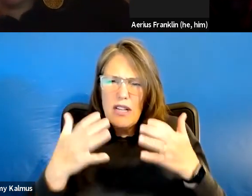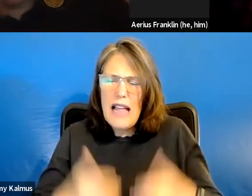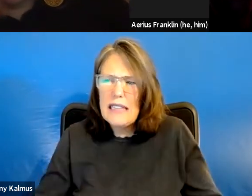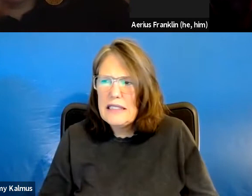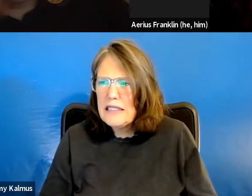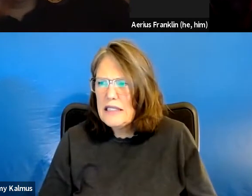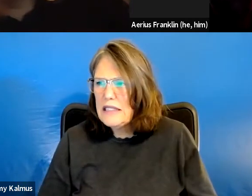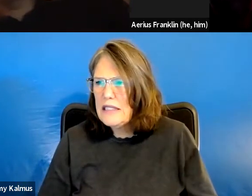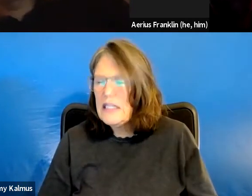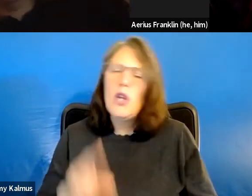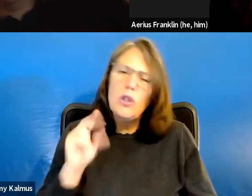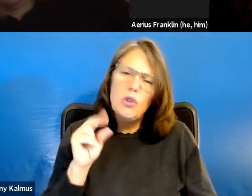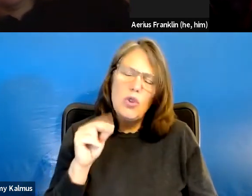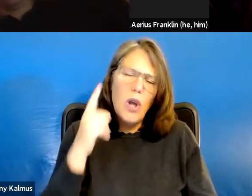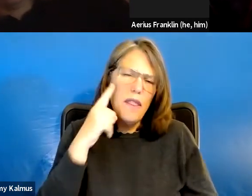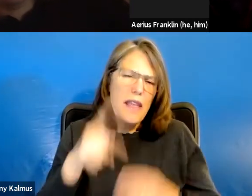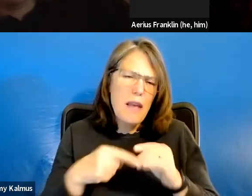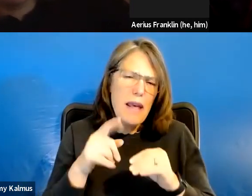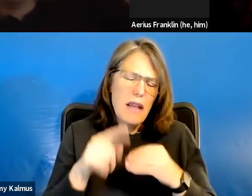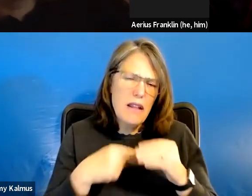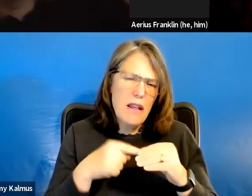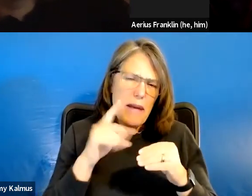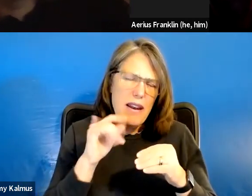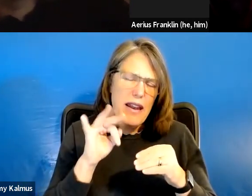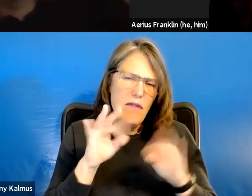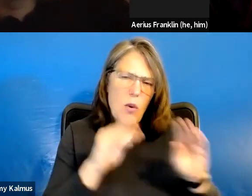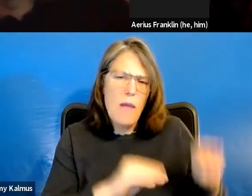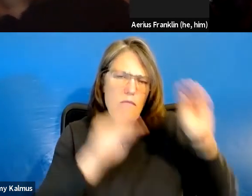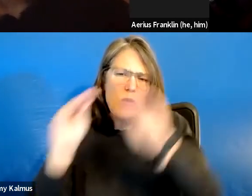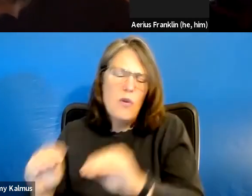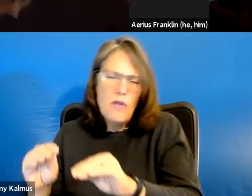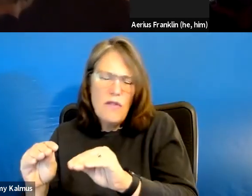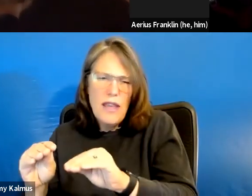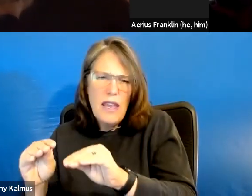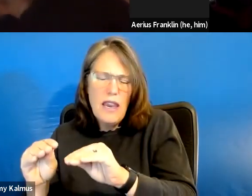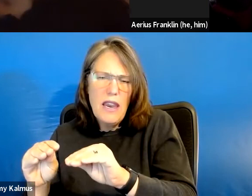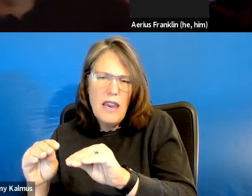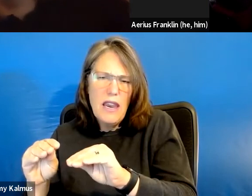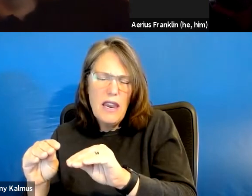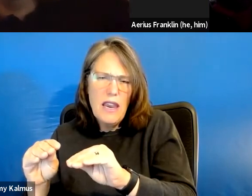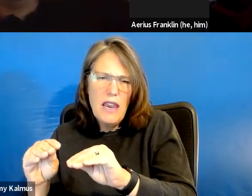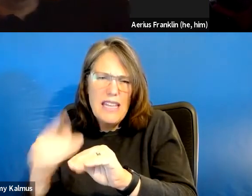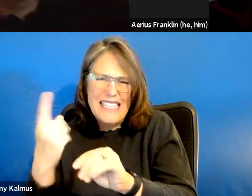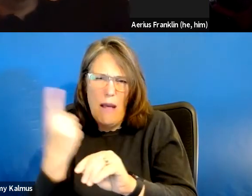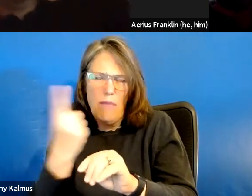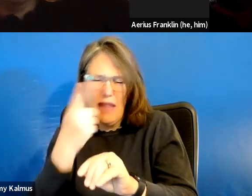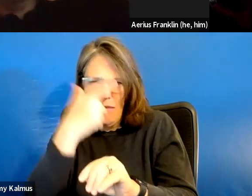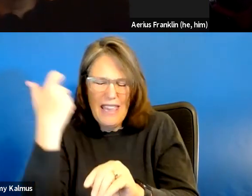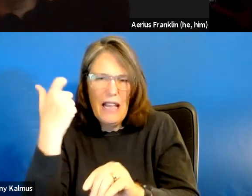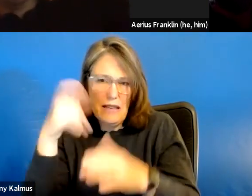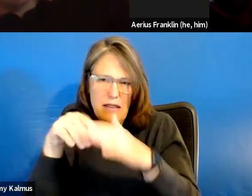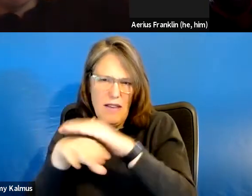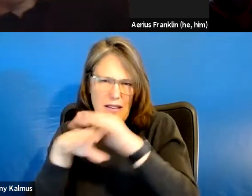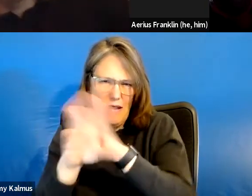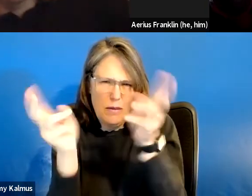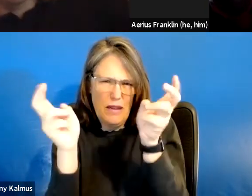No, think about it. If you're relocating a feature because of